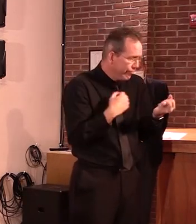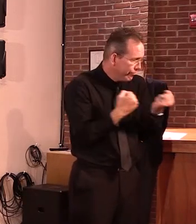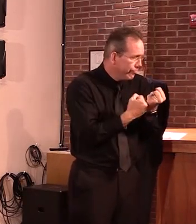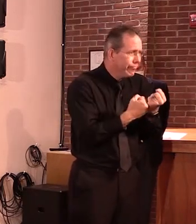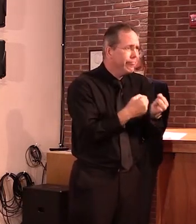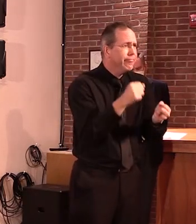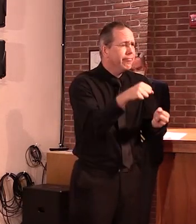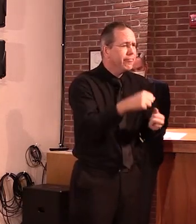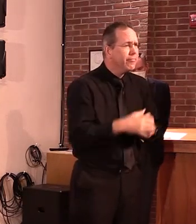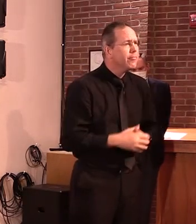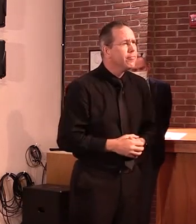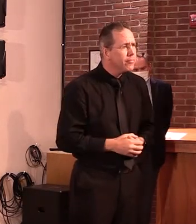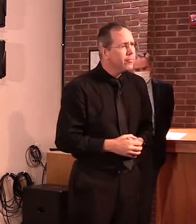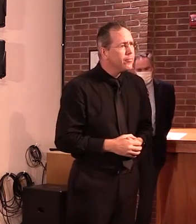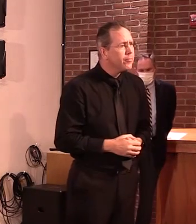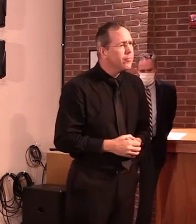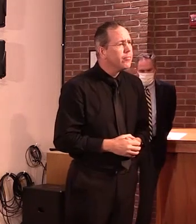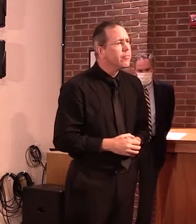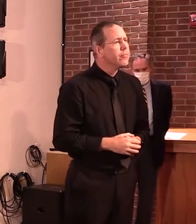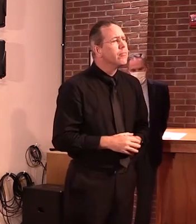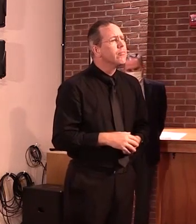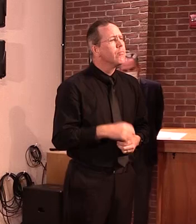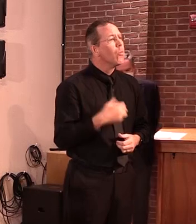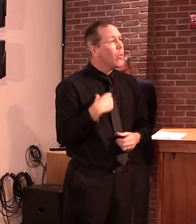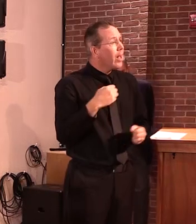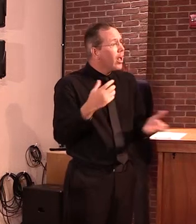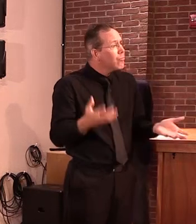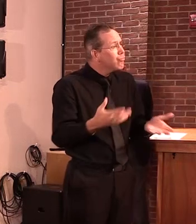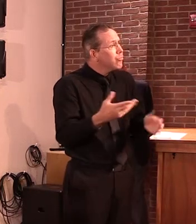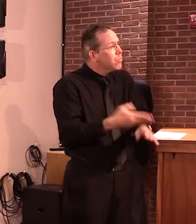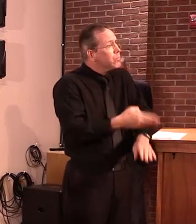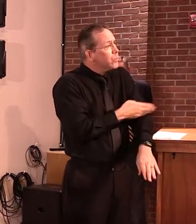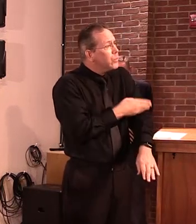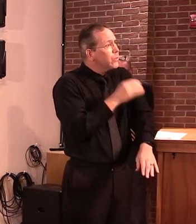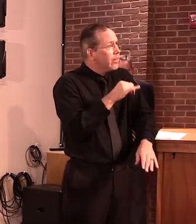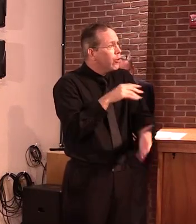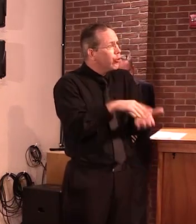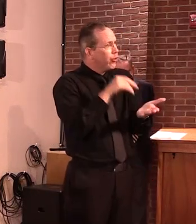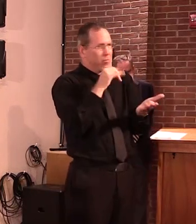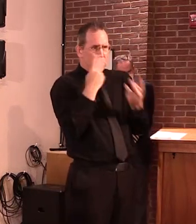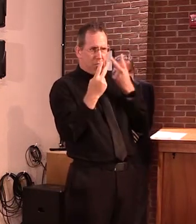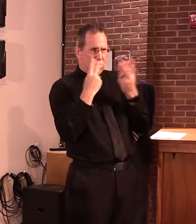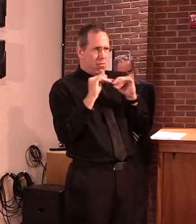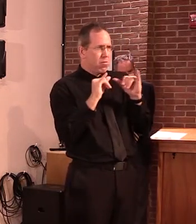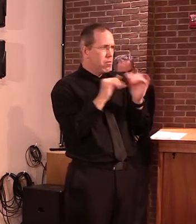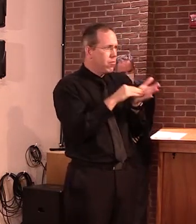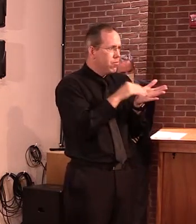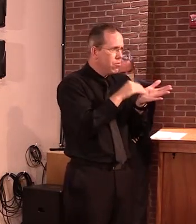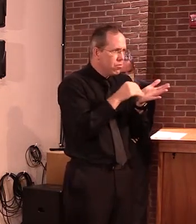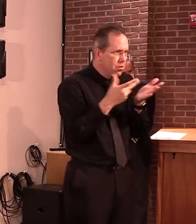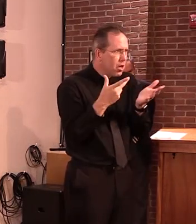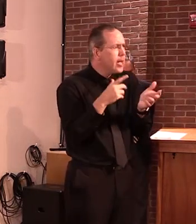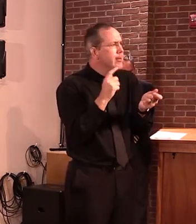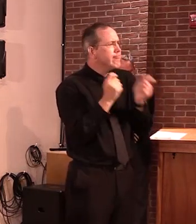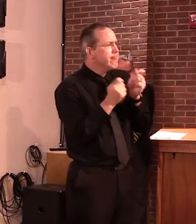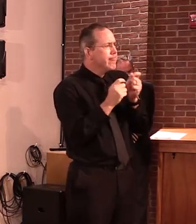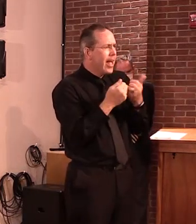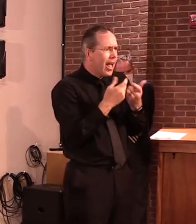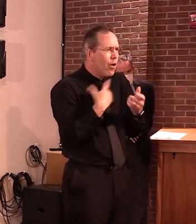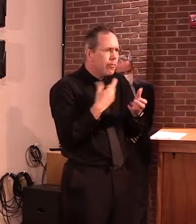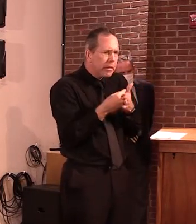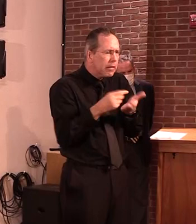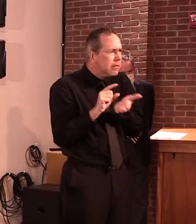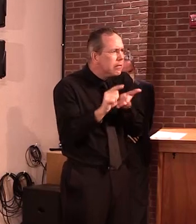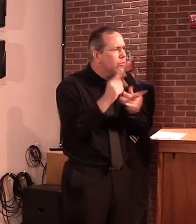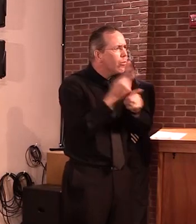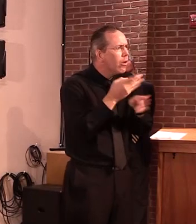But how we can do better with the dollars that we have, because we're spending a lot of money for education. How